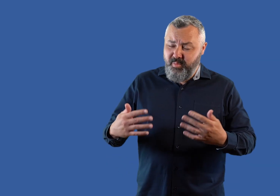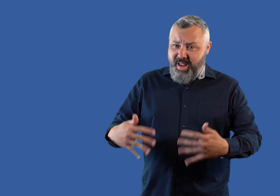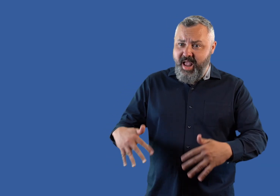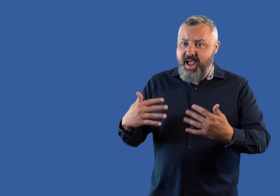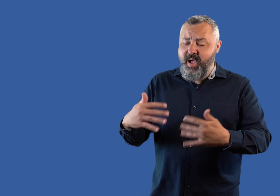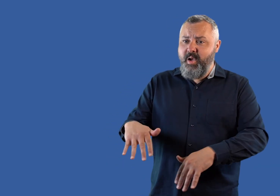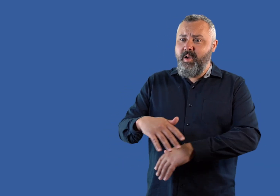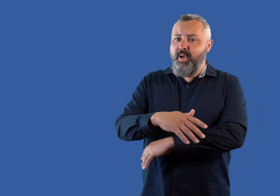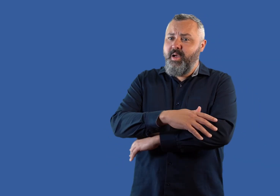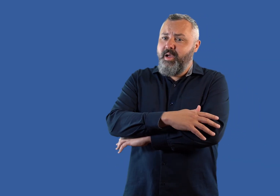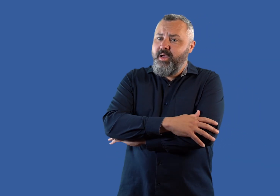Wow.